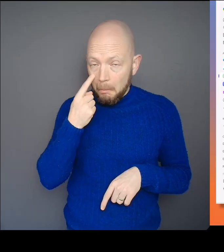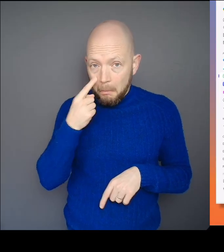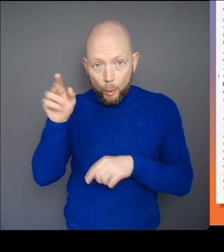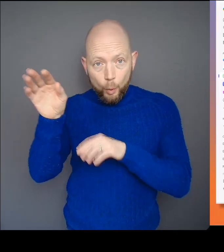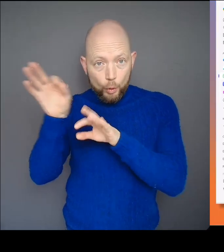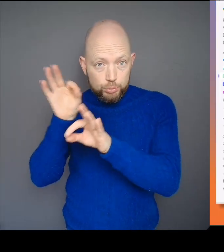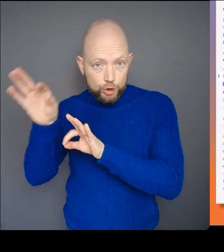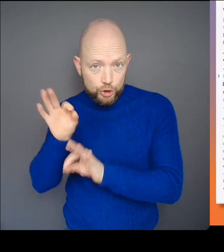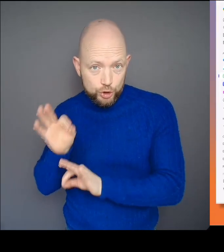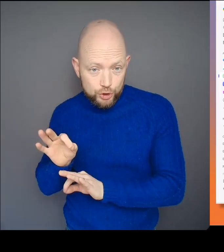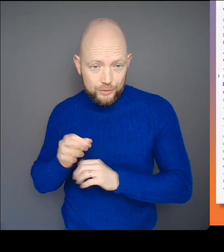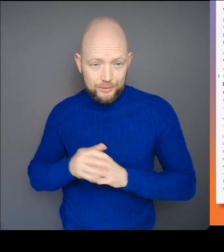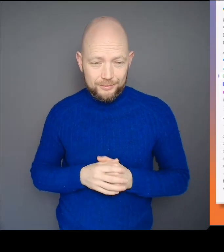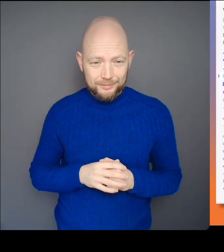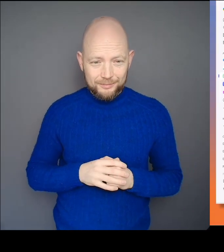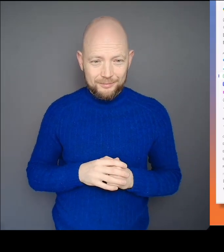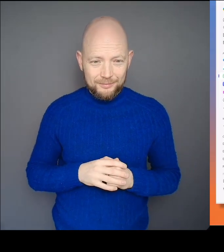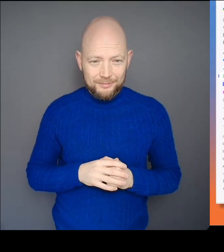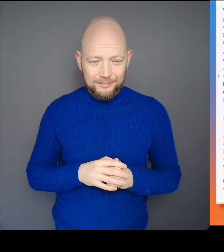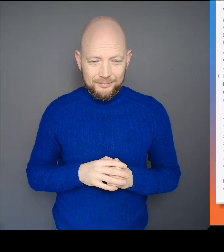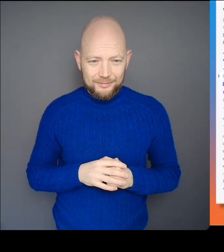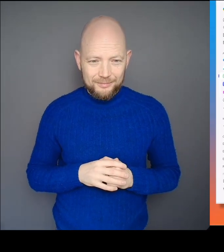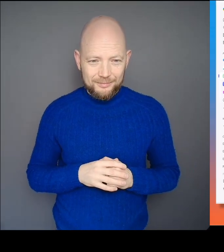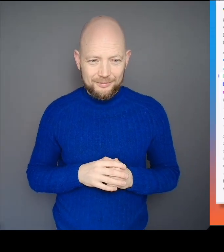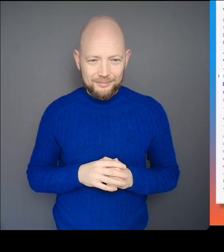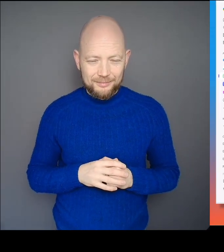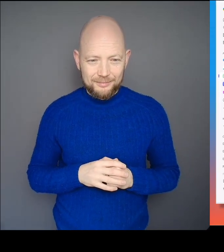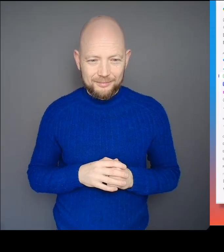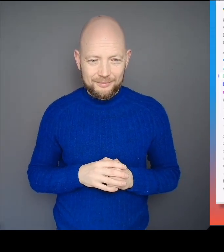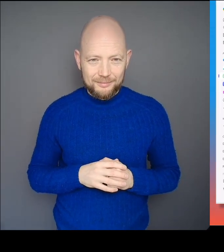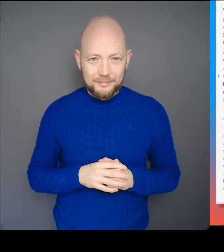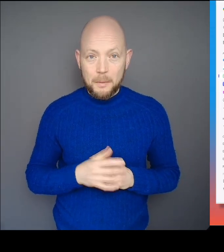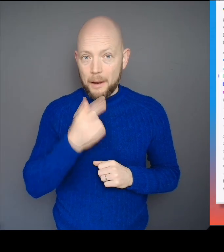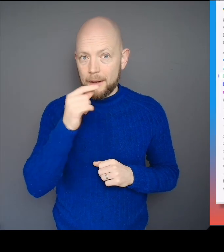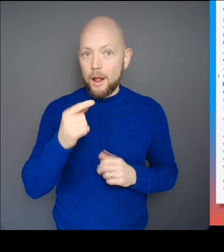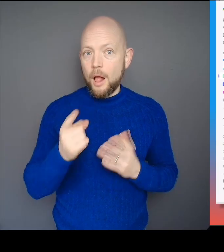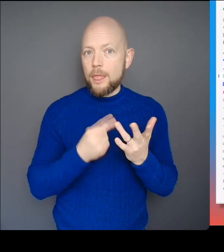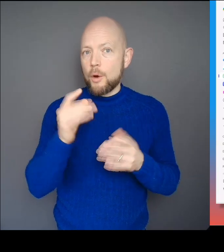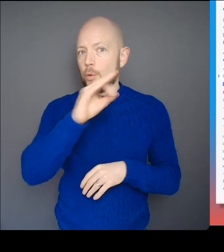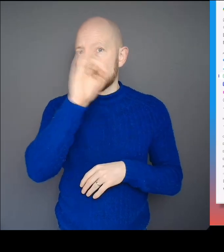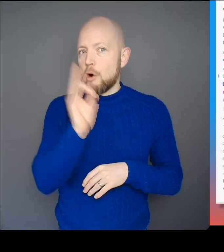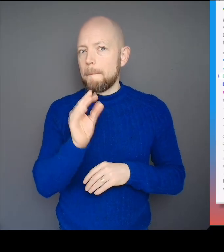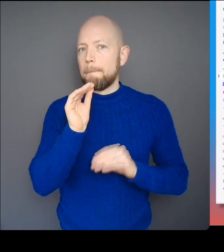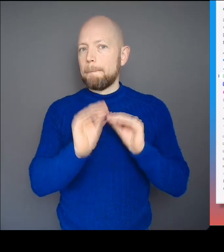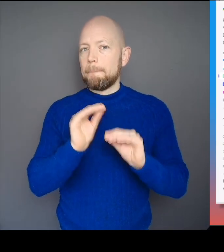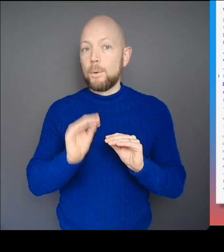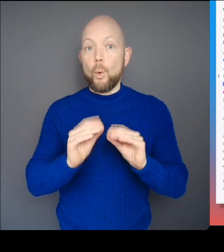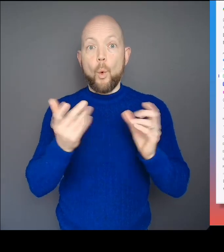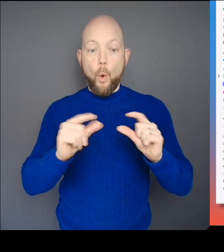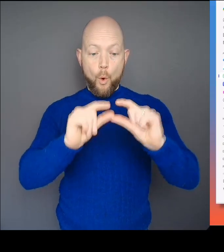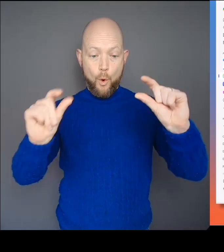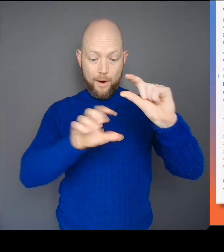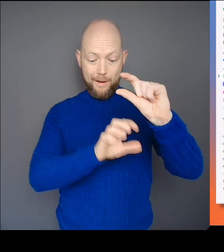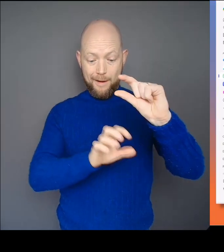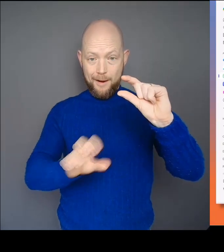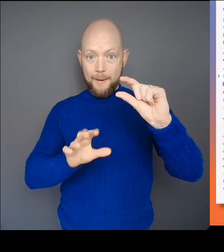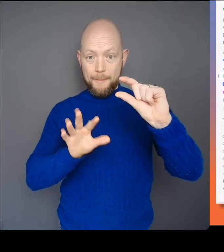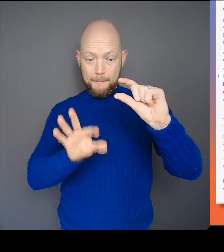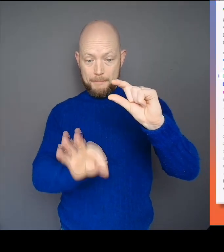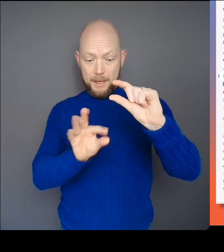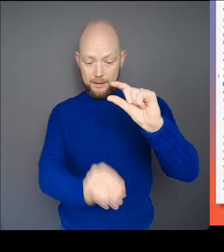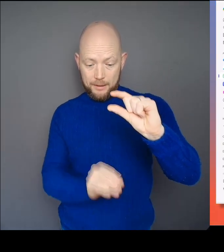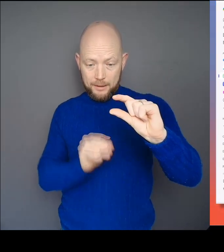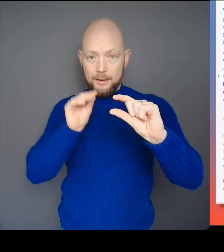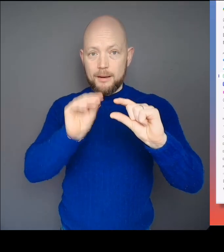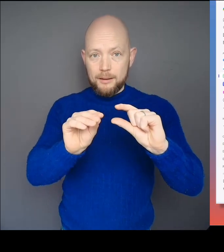little pin icon. And so now you can see I've got these starter prompts, or I can come in here and put any other prompt in here. But let's